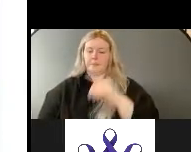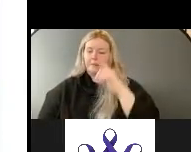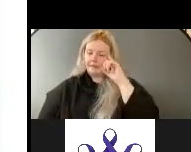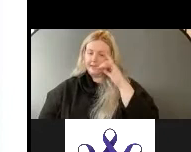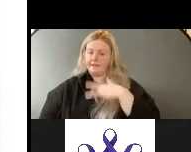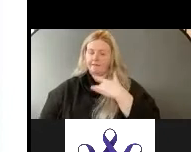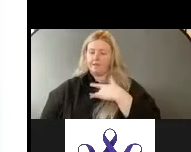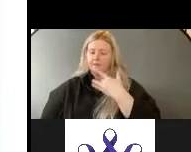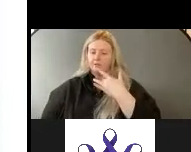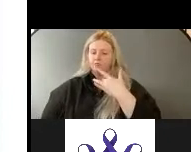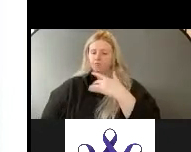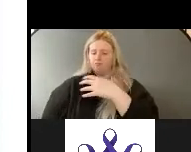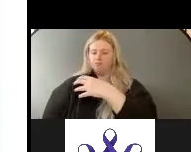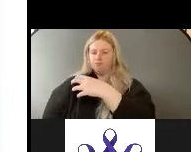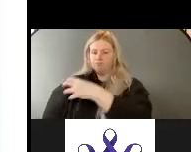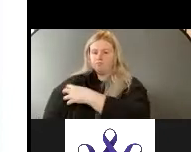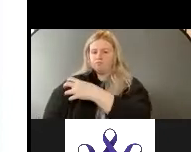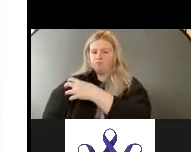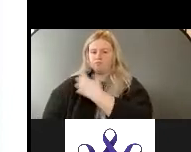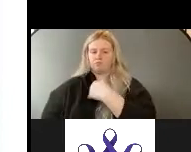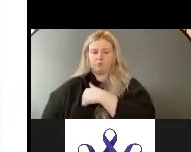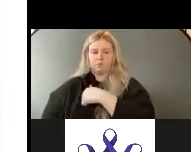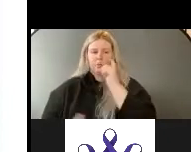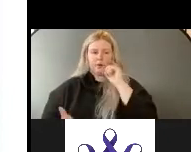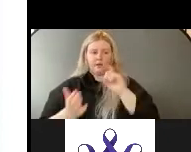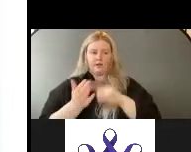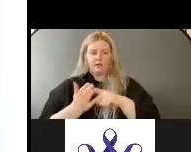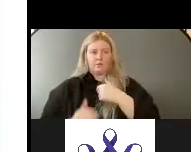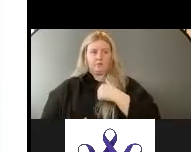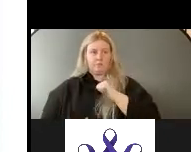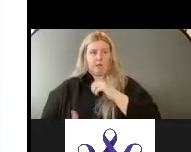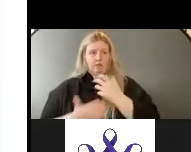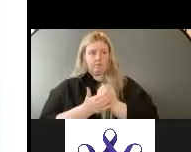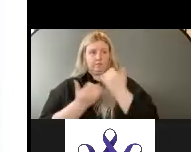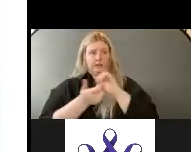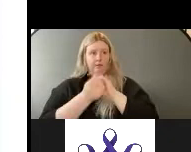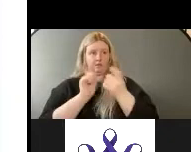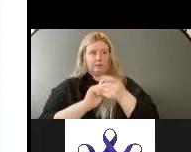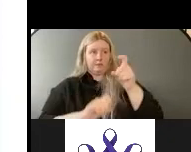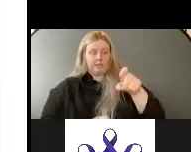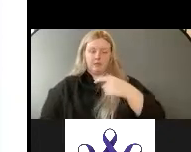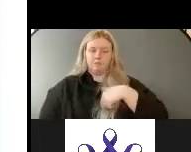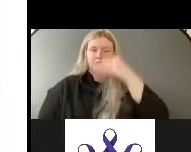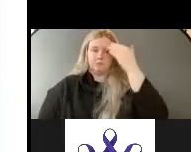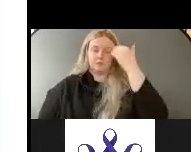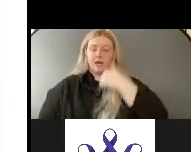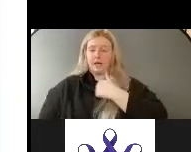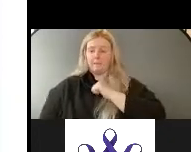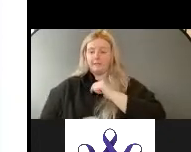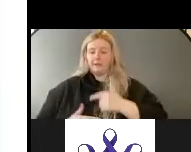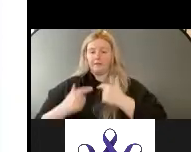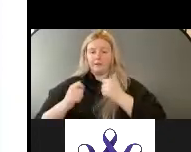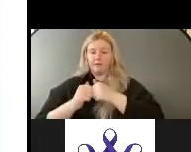recognize the moments when we're called to act in a different way. I live with my father, who's 90 years old, and